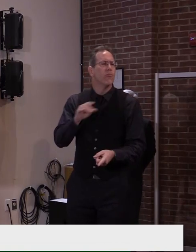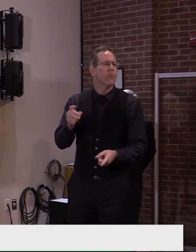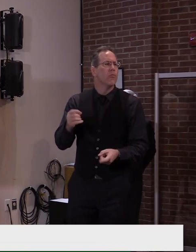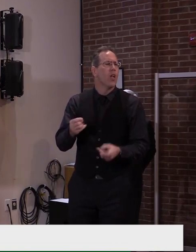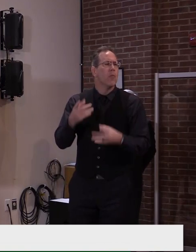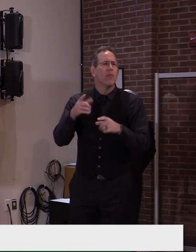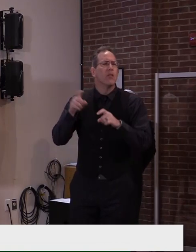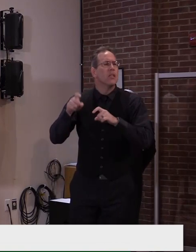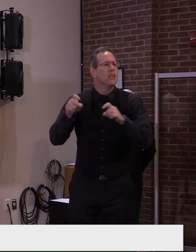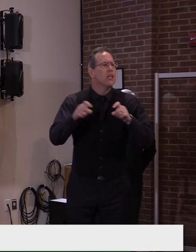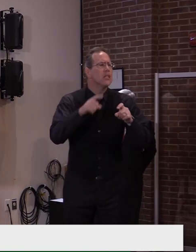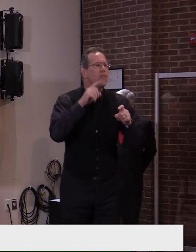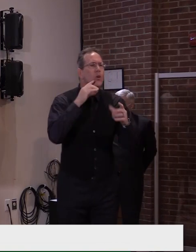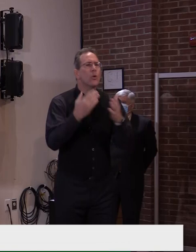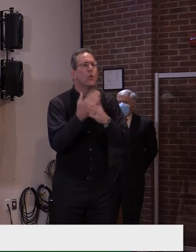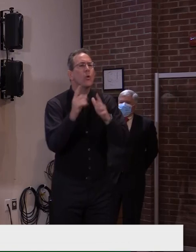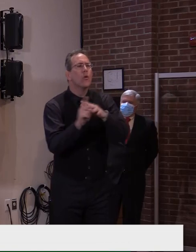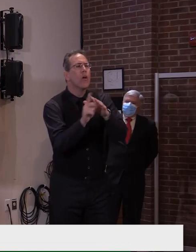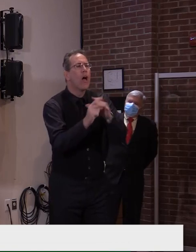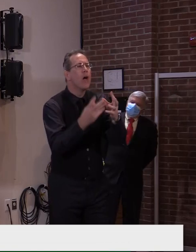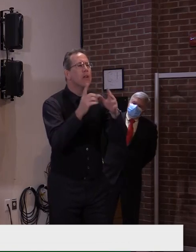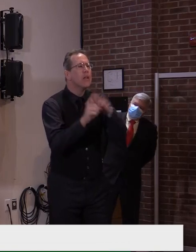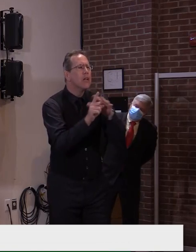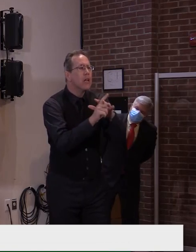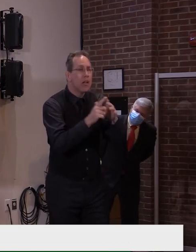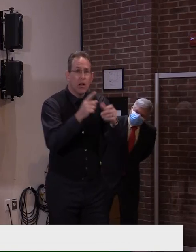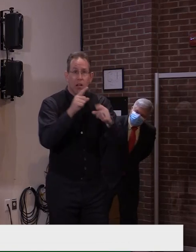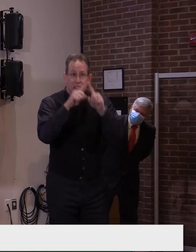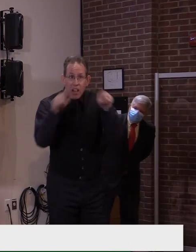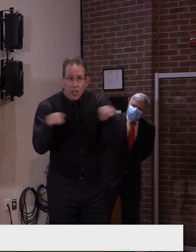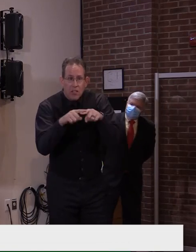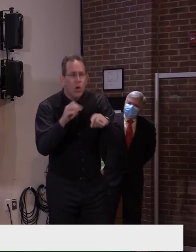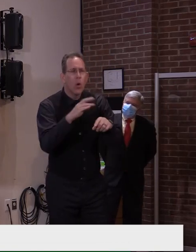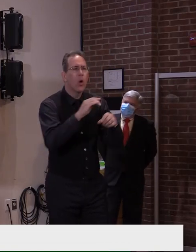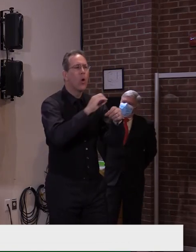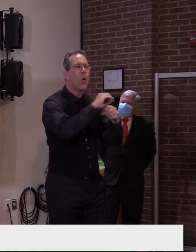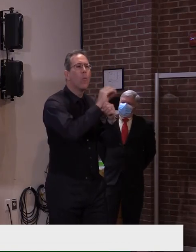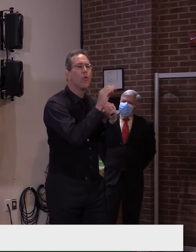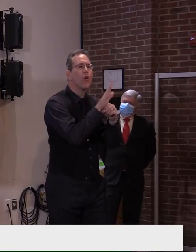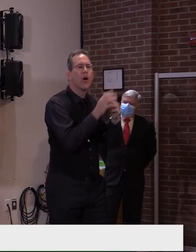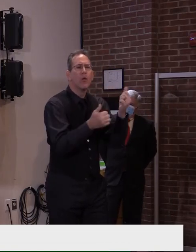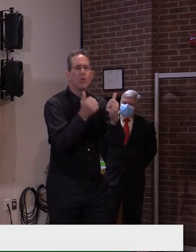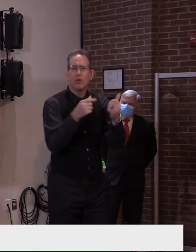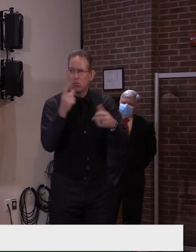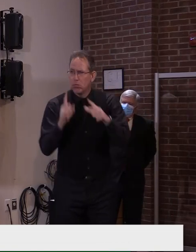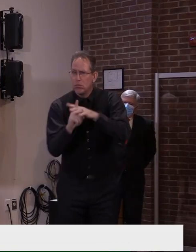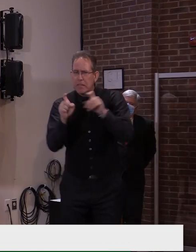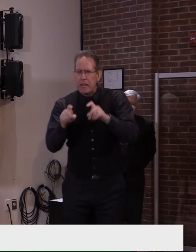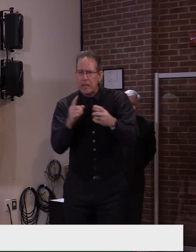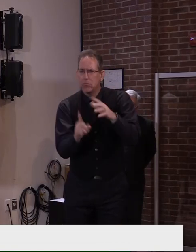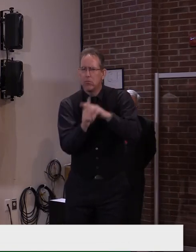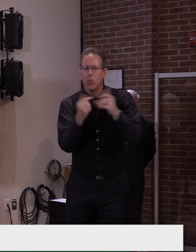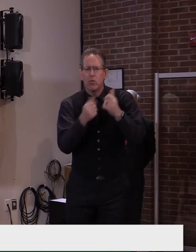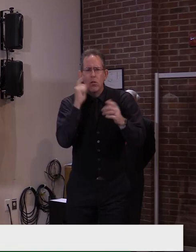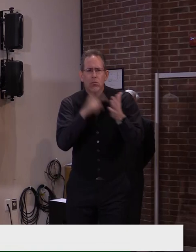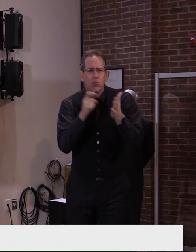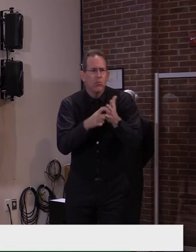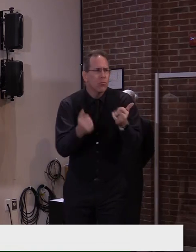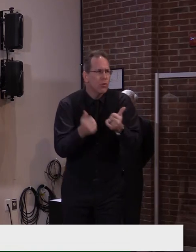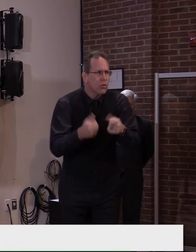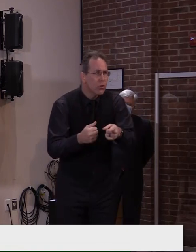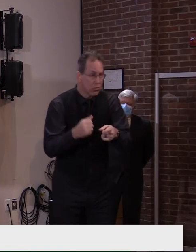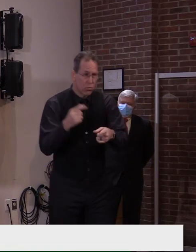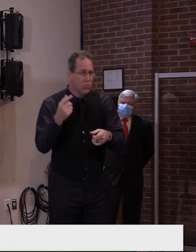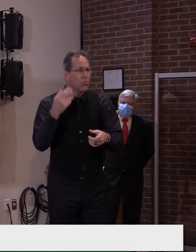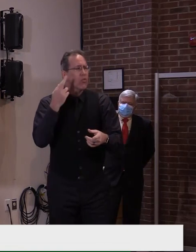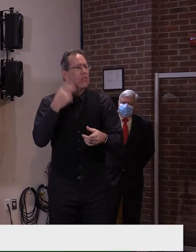Delta, Omicron, or who knows what other cases might sneak in there from time to time. And as part of that, I ask, because don't